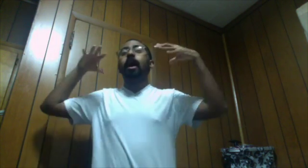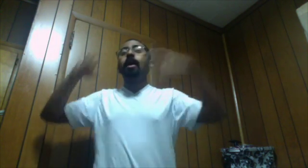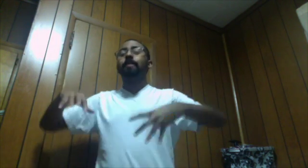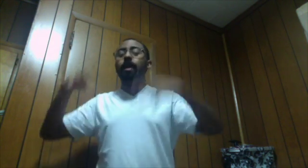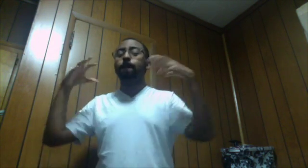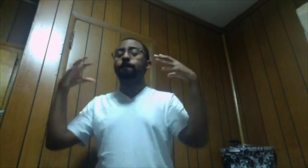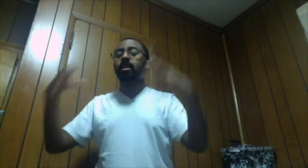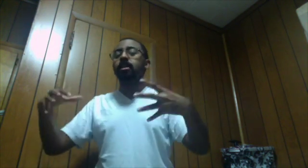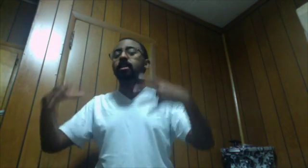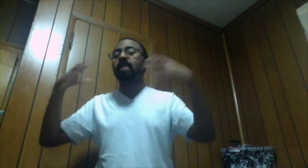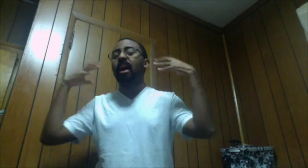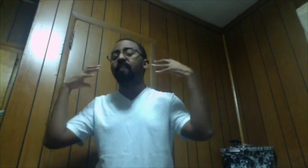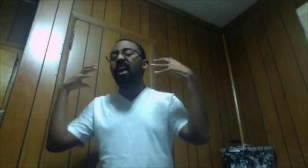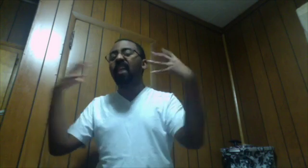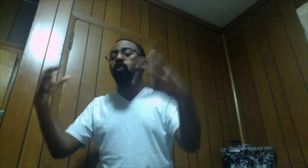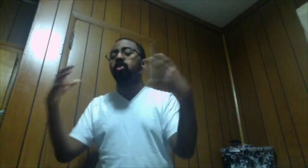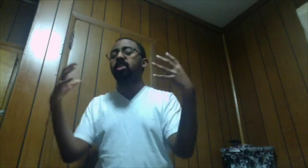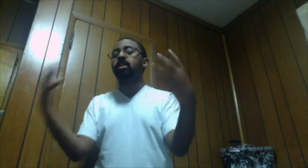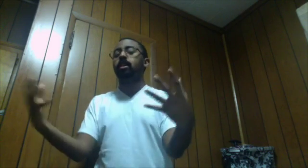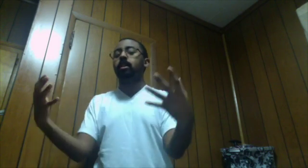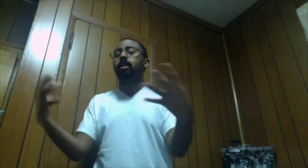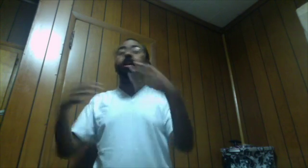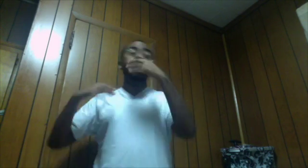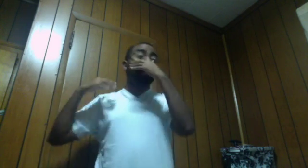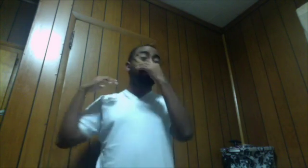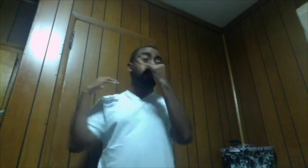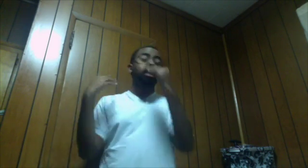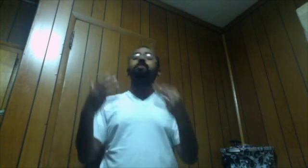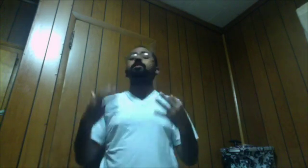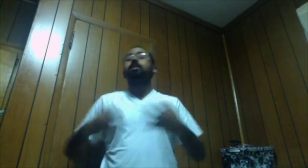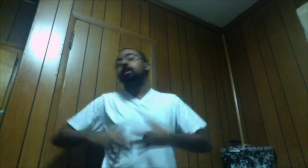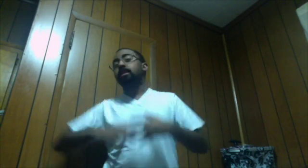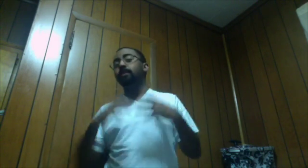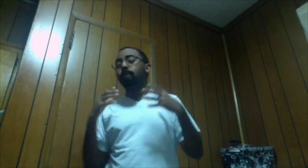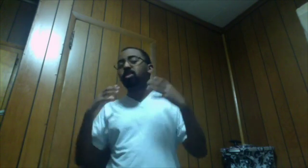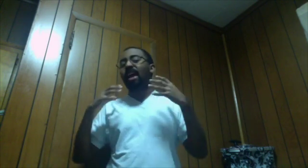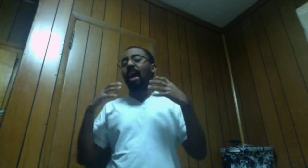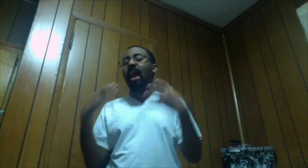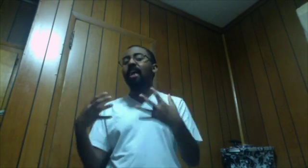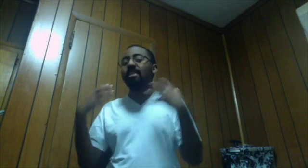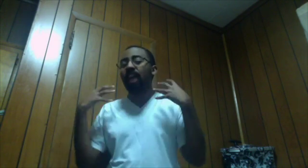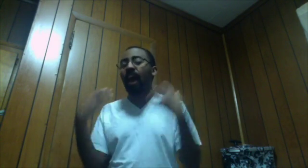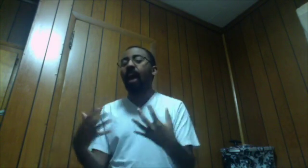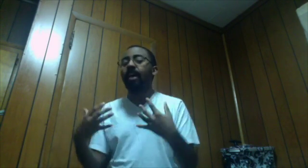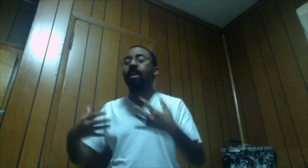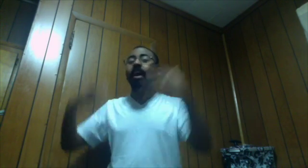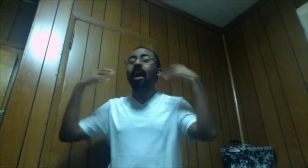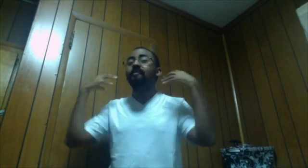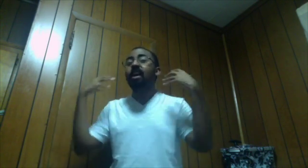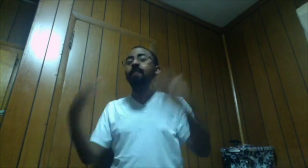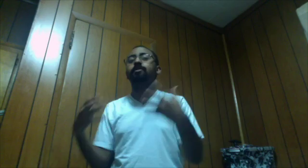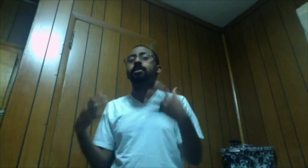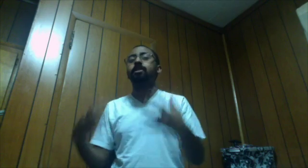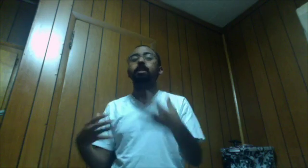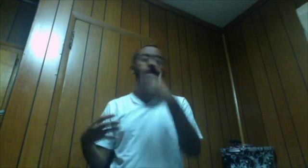anime abilities I've ever seen. It is literally the most hack I've ever seen.